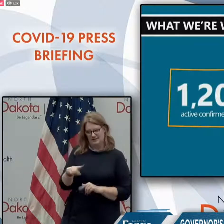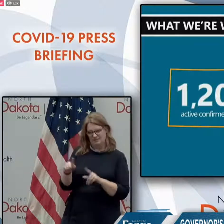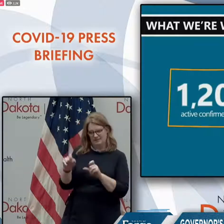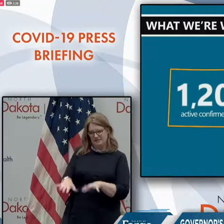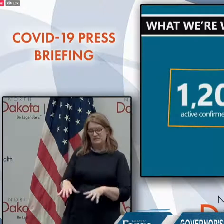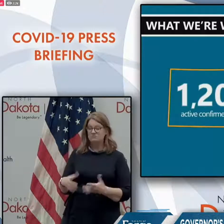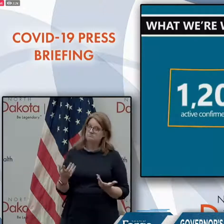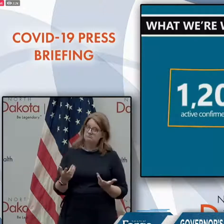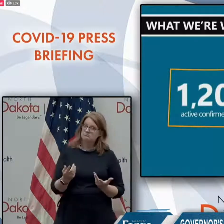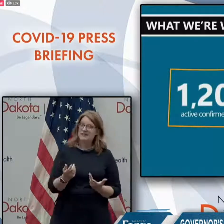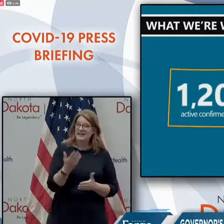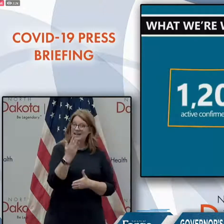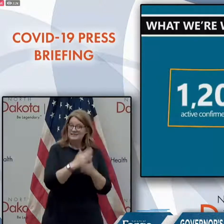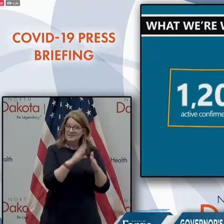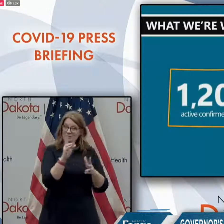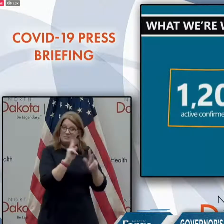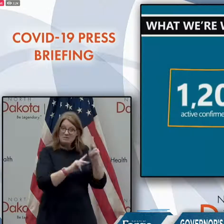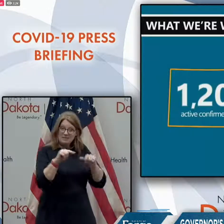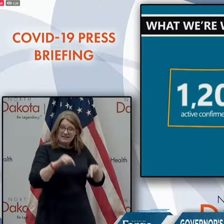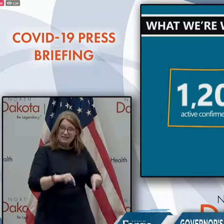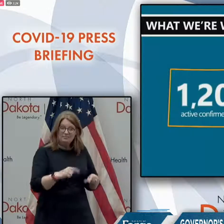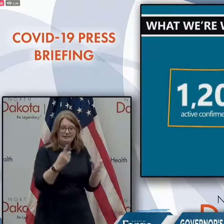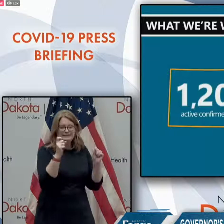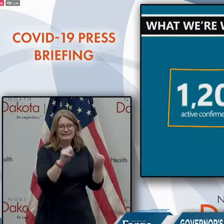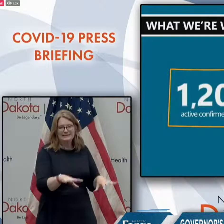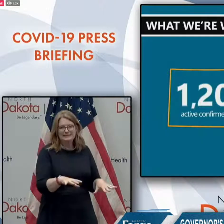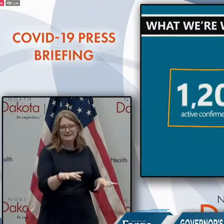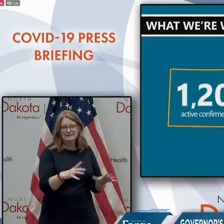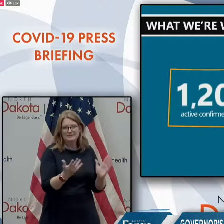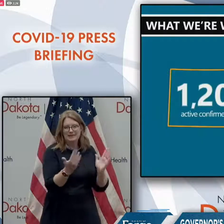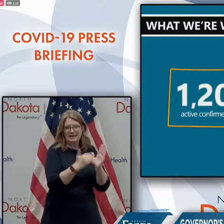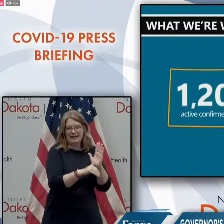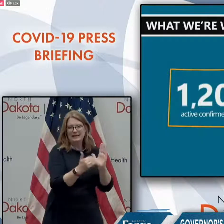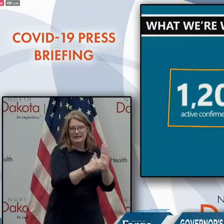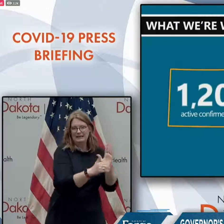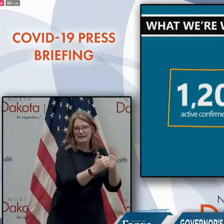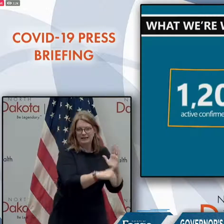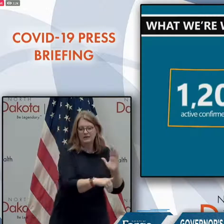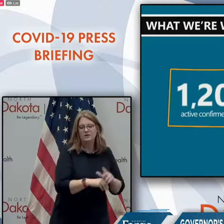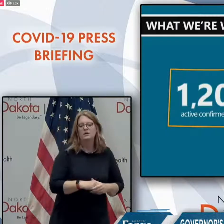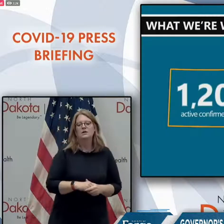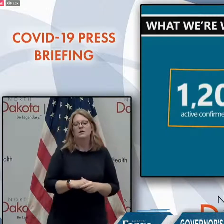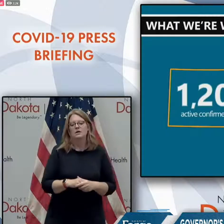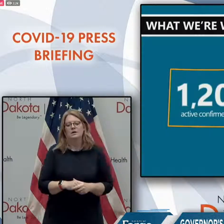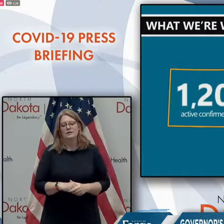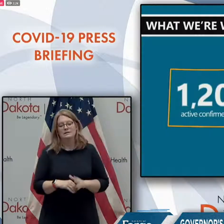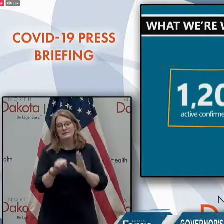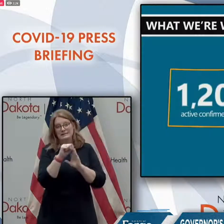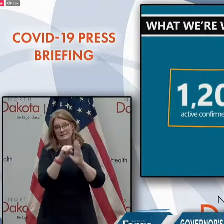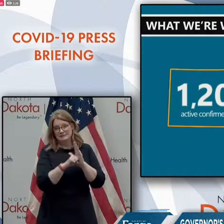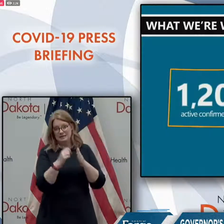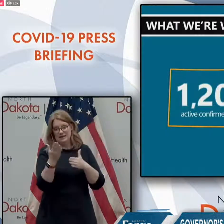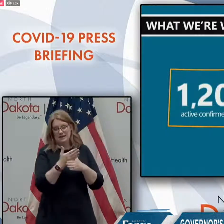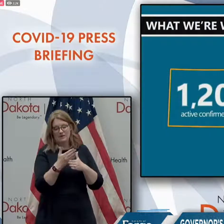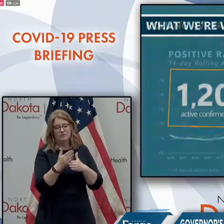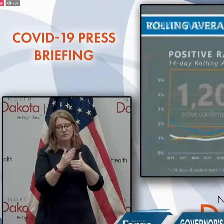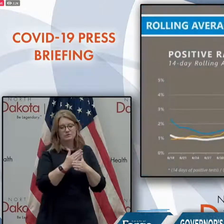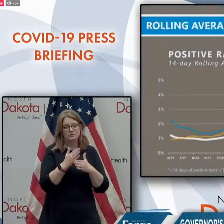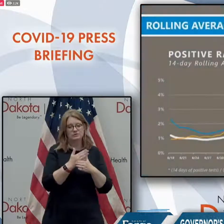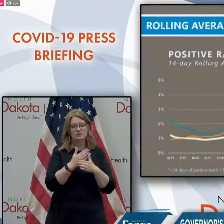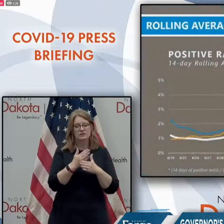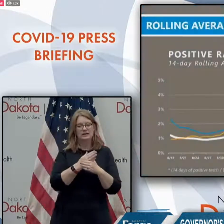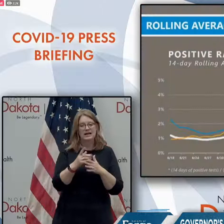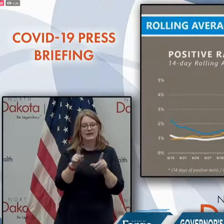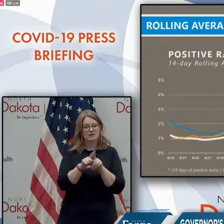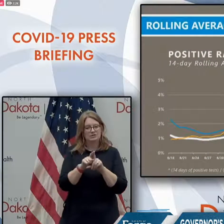tested more than once. When we take a look at the rolling statewide average and where we may have some